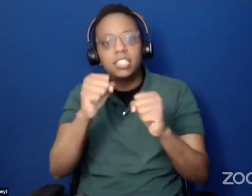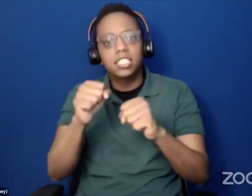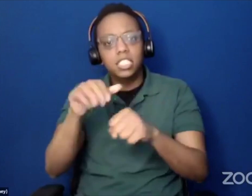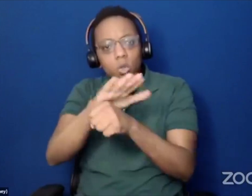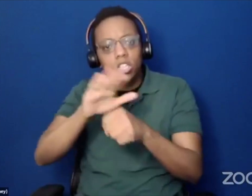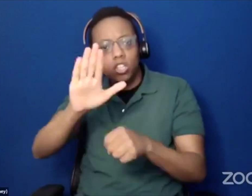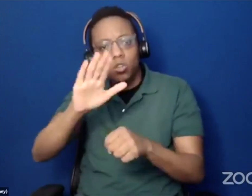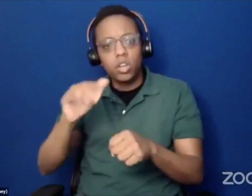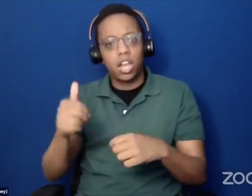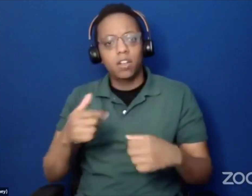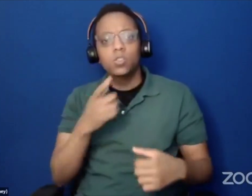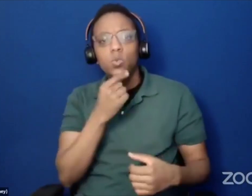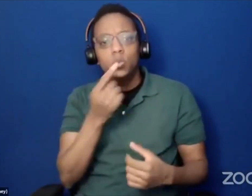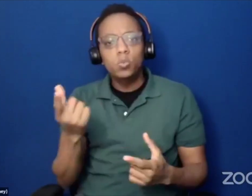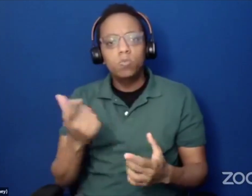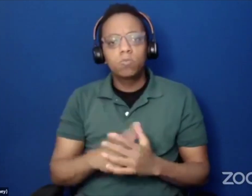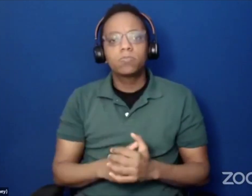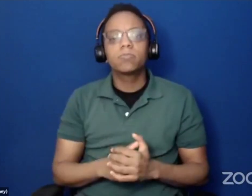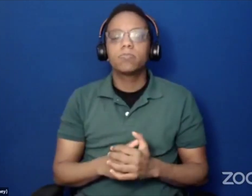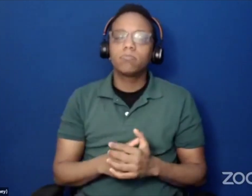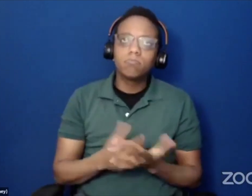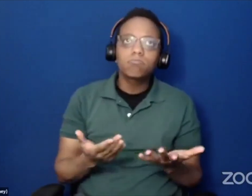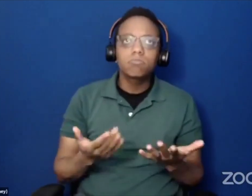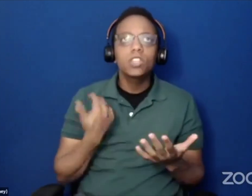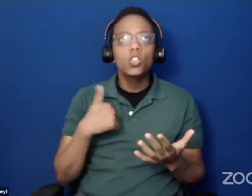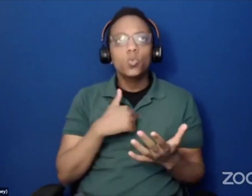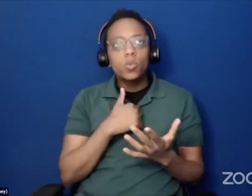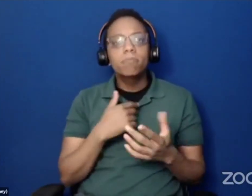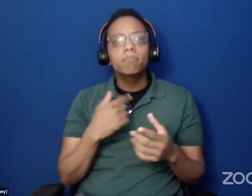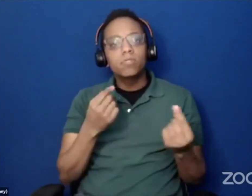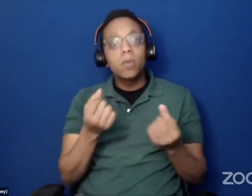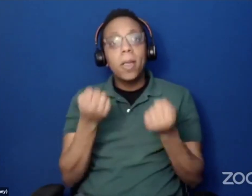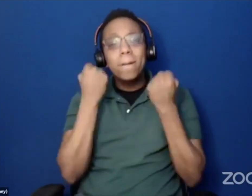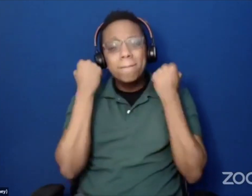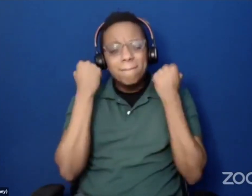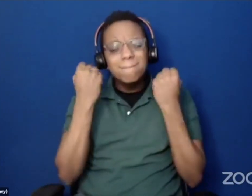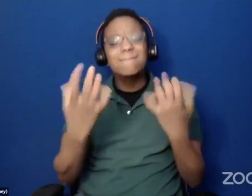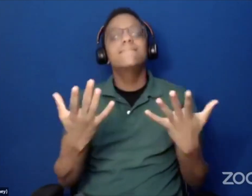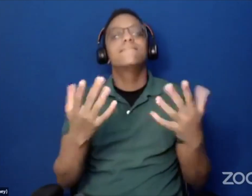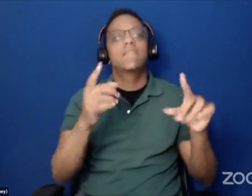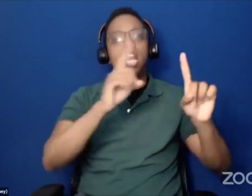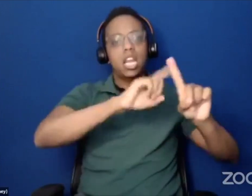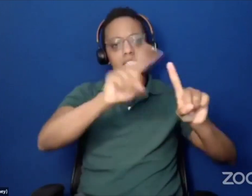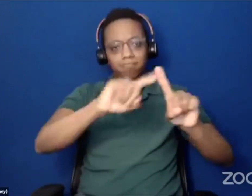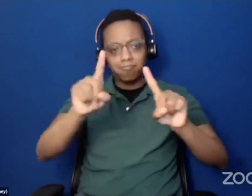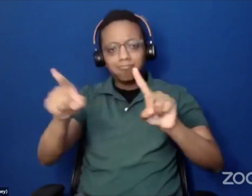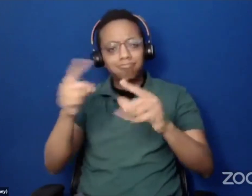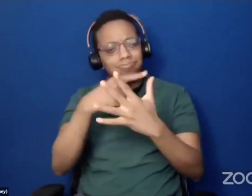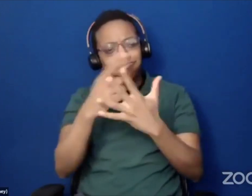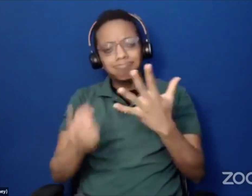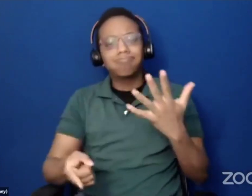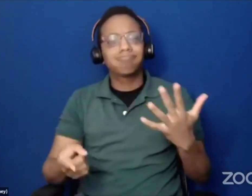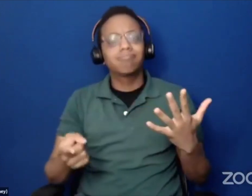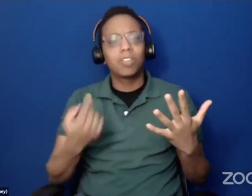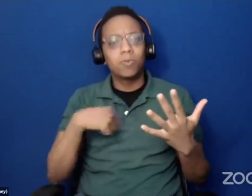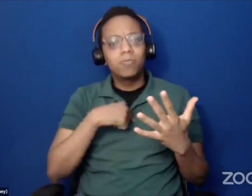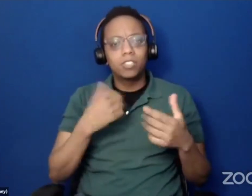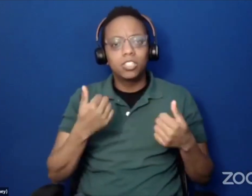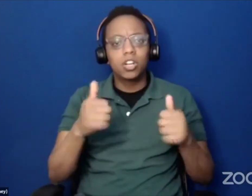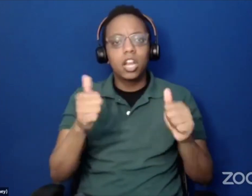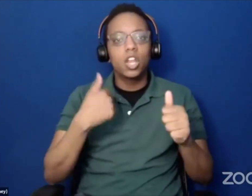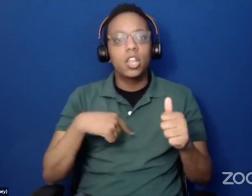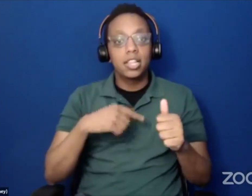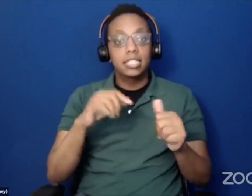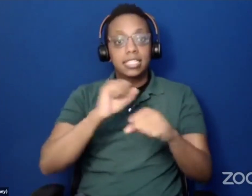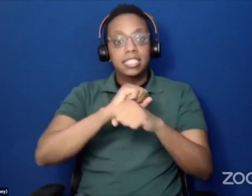Well, we have been doing many things. We look at this situation as something that we can conquer, even though